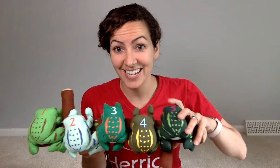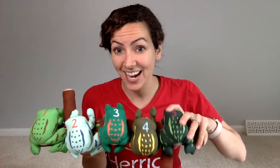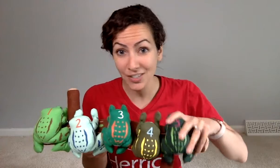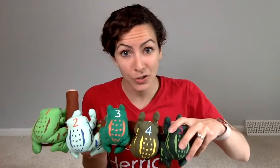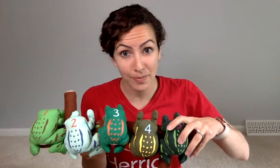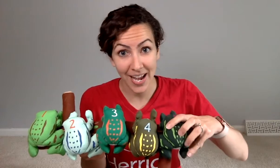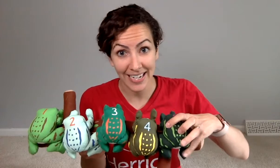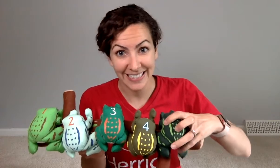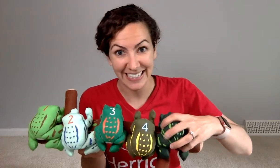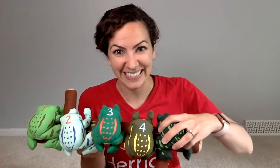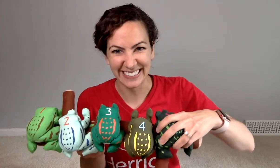Not too bad, is it?